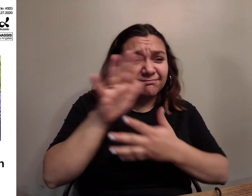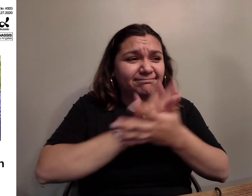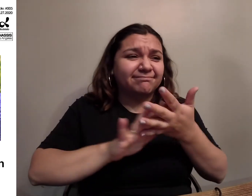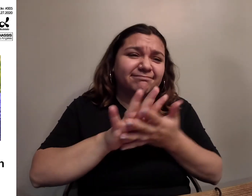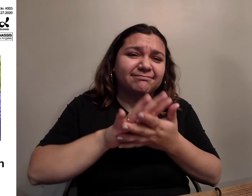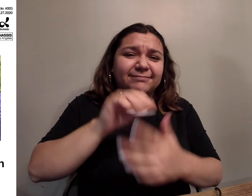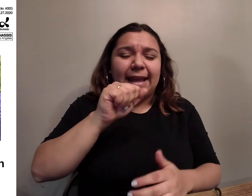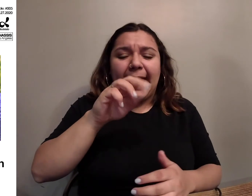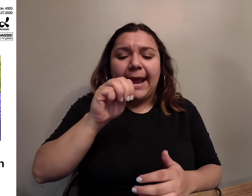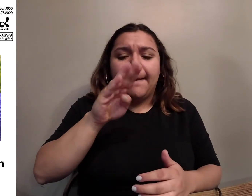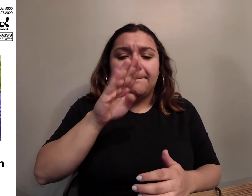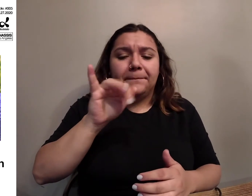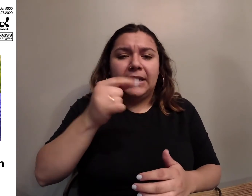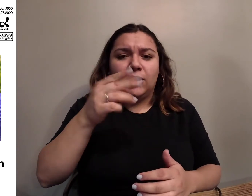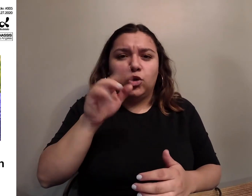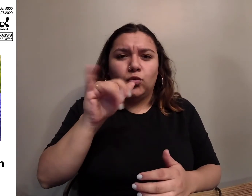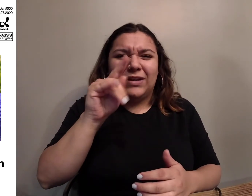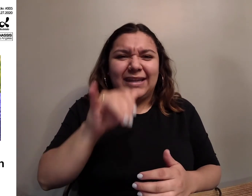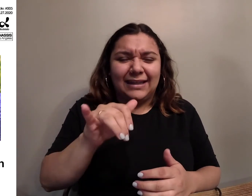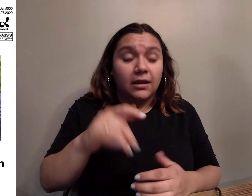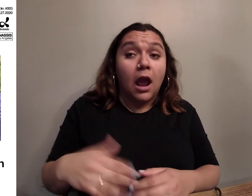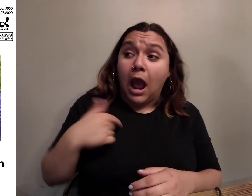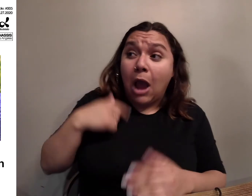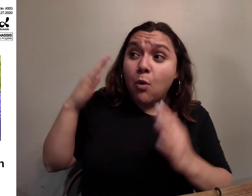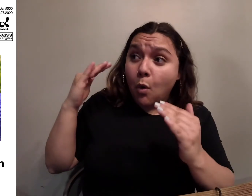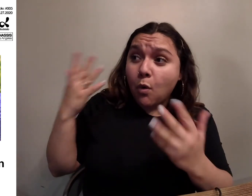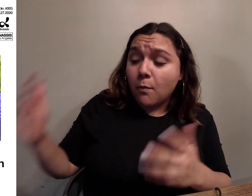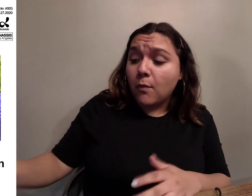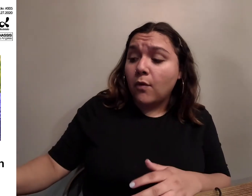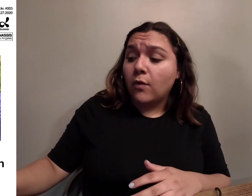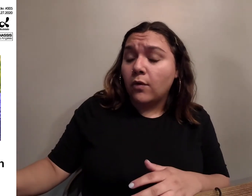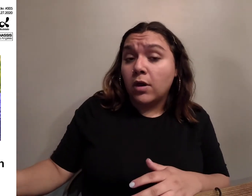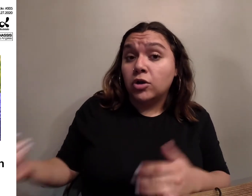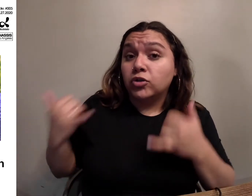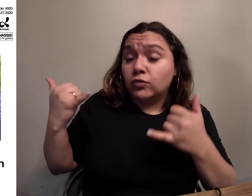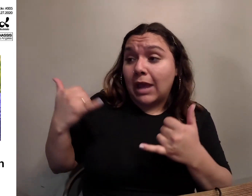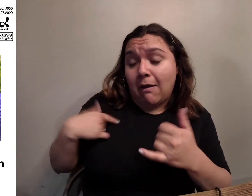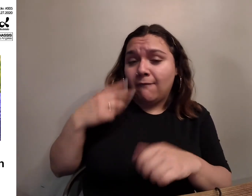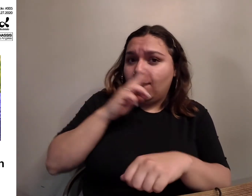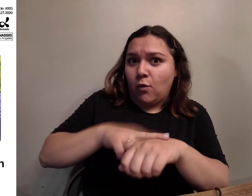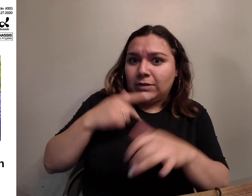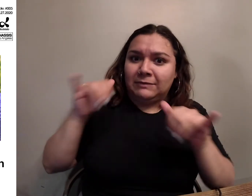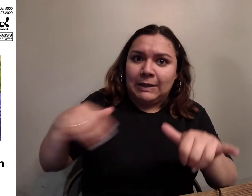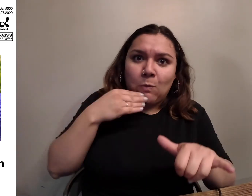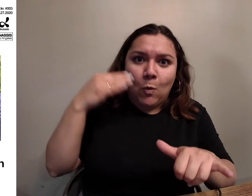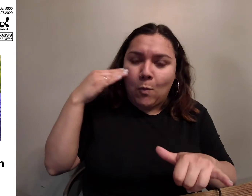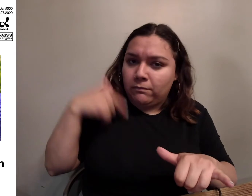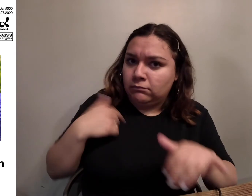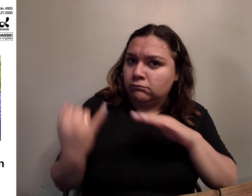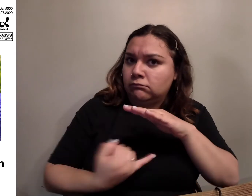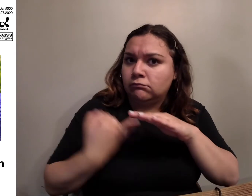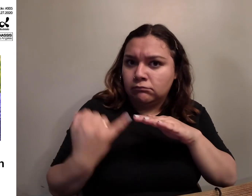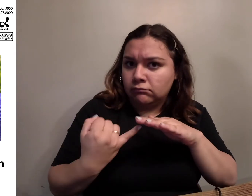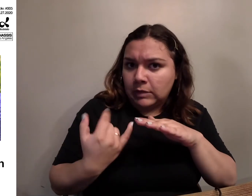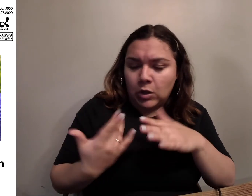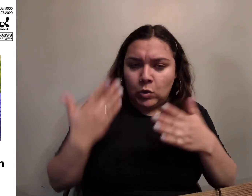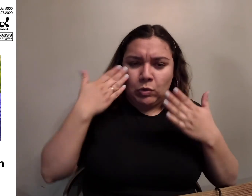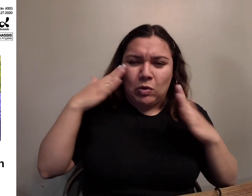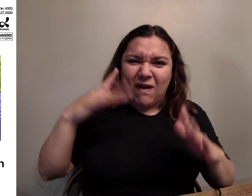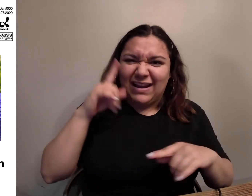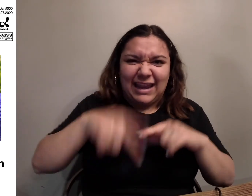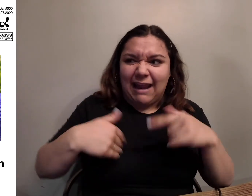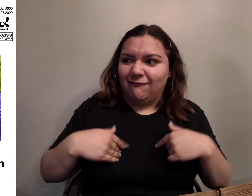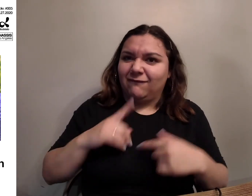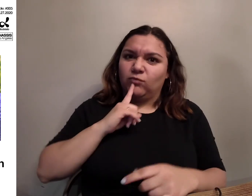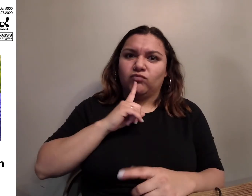ambiguity. I would hope, and so now, of course, I'm saying hope. So, of course, there's no certainty in my response,